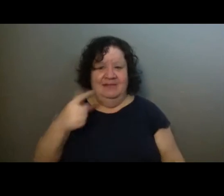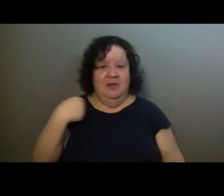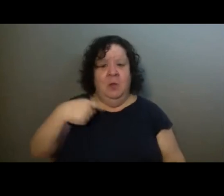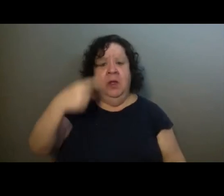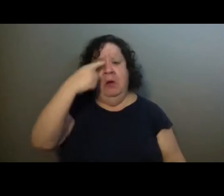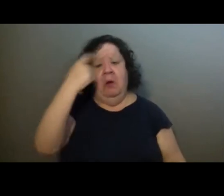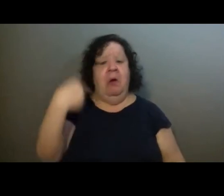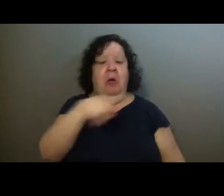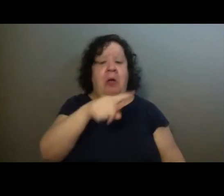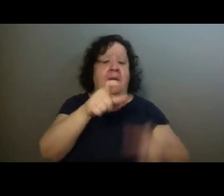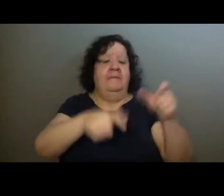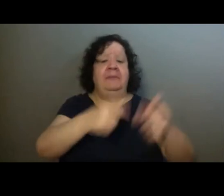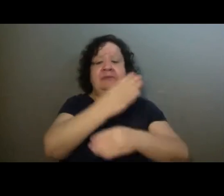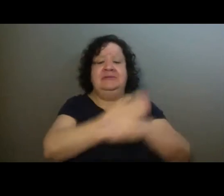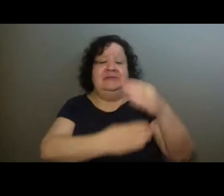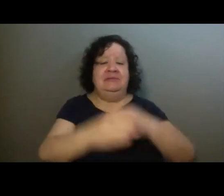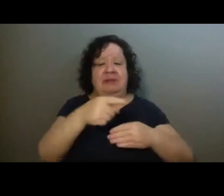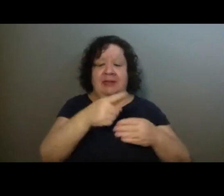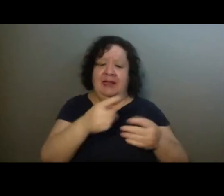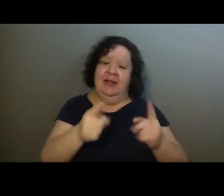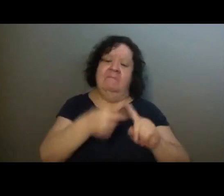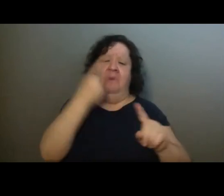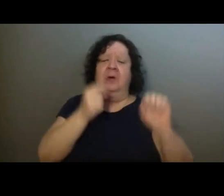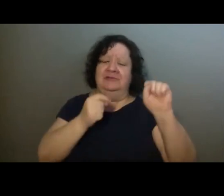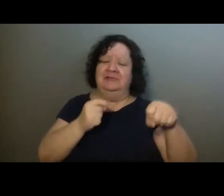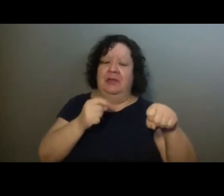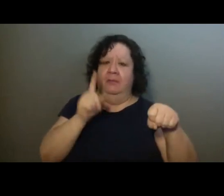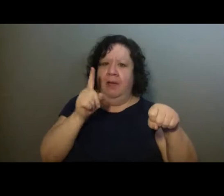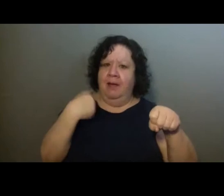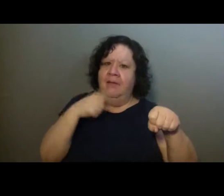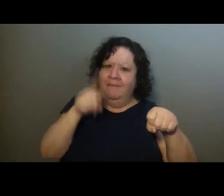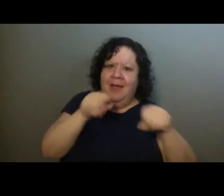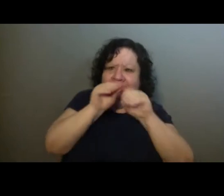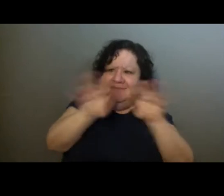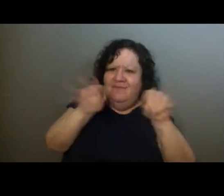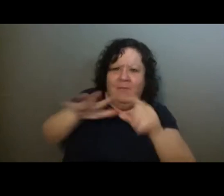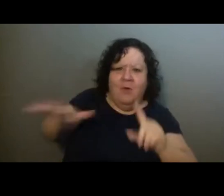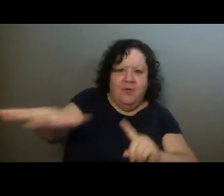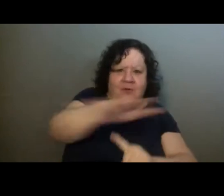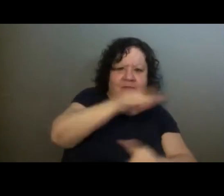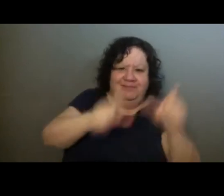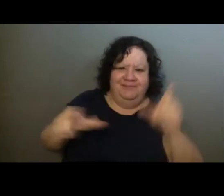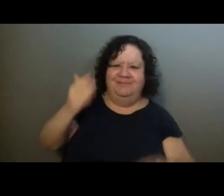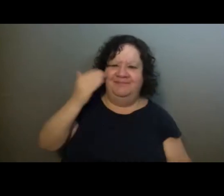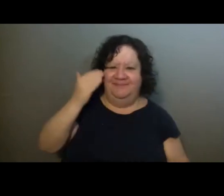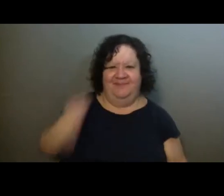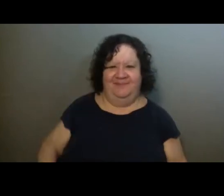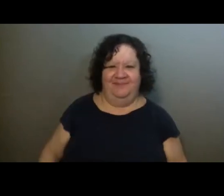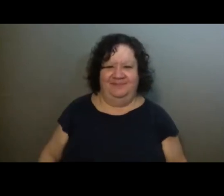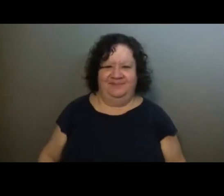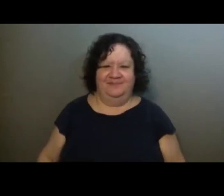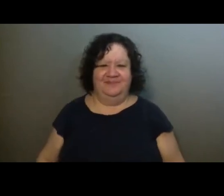with government, but also advocating for donors that the type of recovery we see in Lebanon is inclusive. And